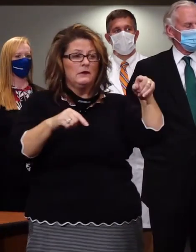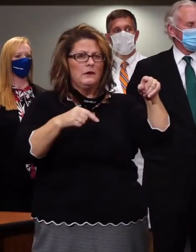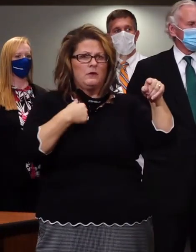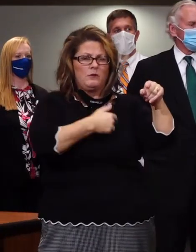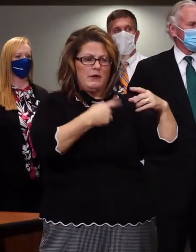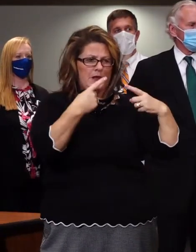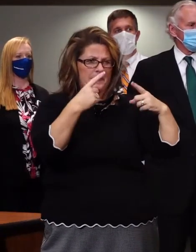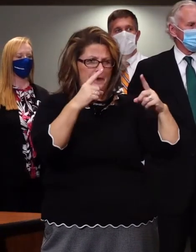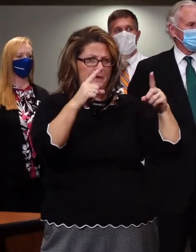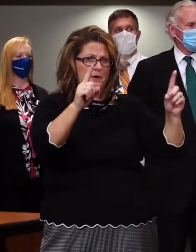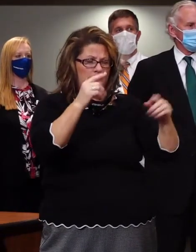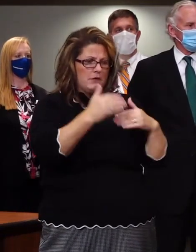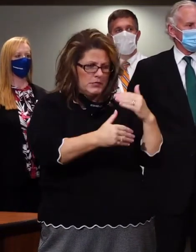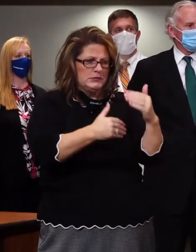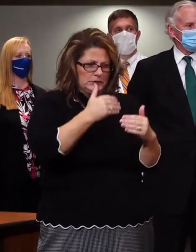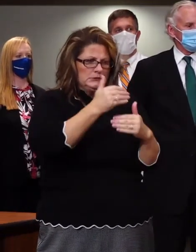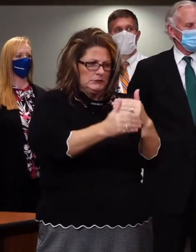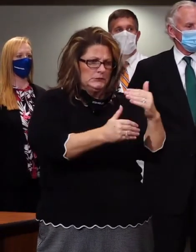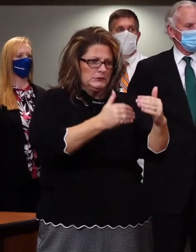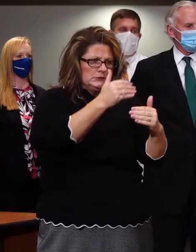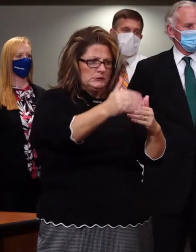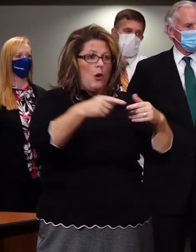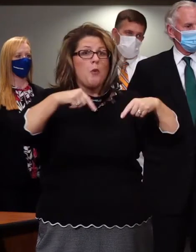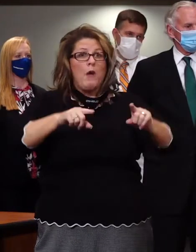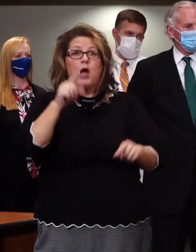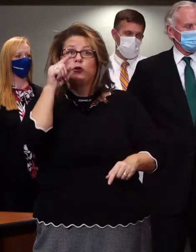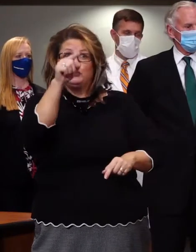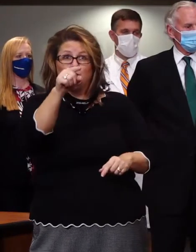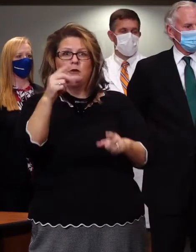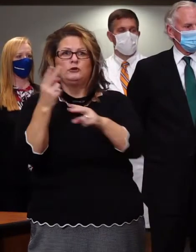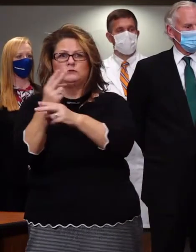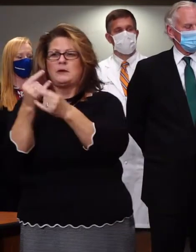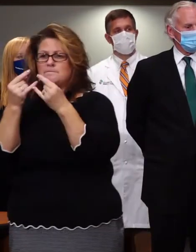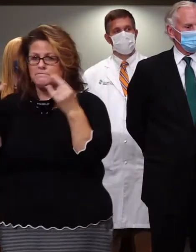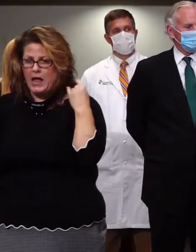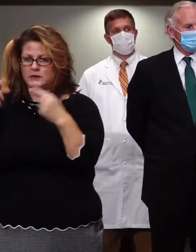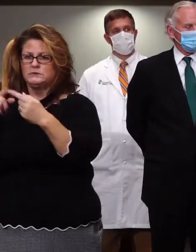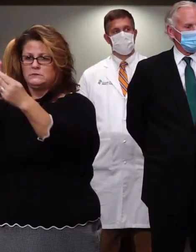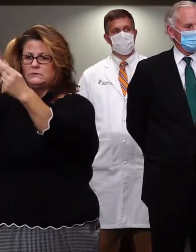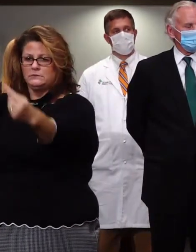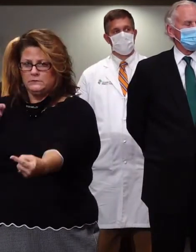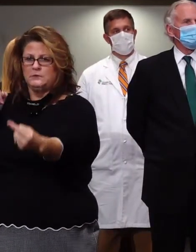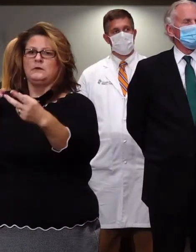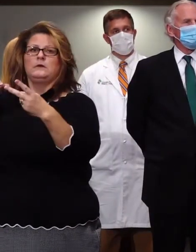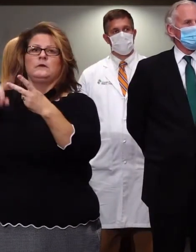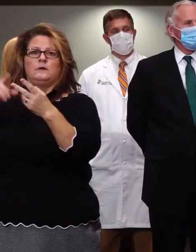meantime, we have to use the measures that are at all of our disposal with the masks, the physical distancing.